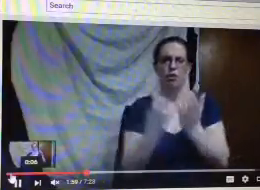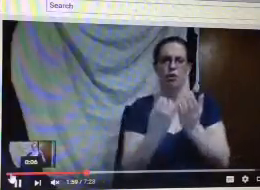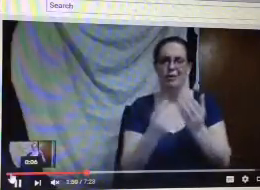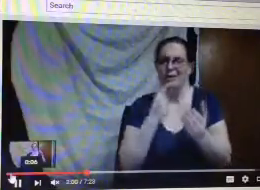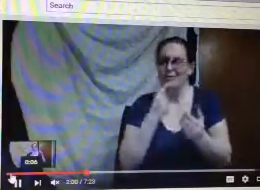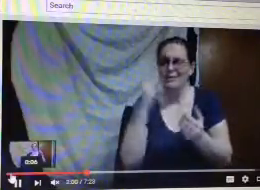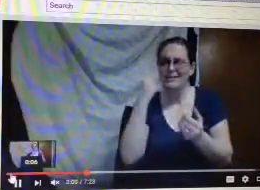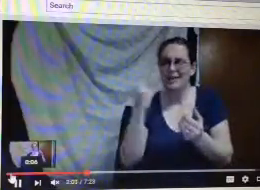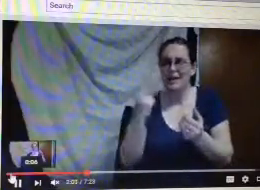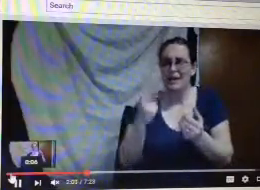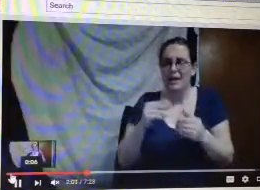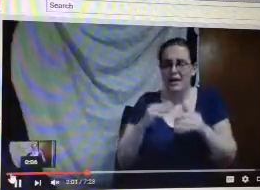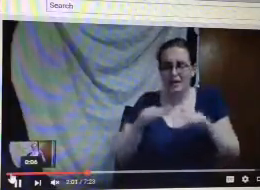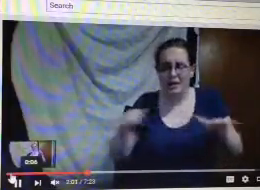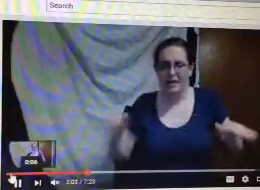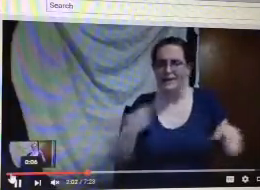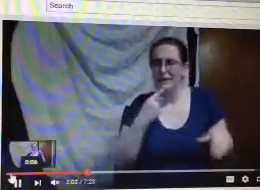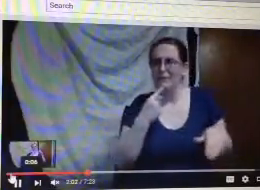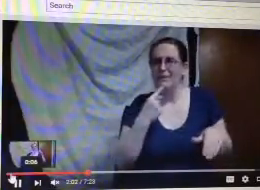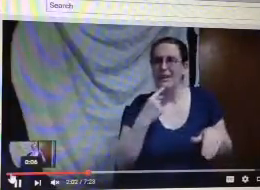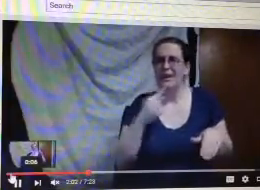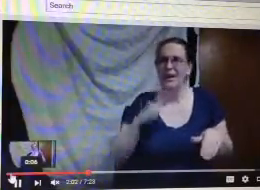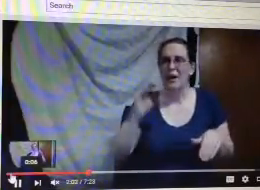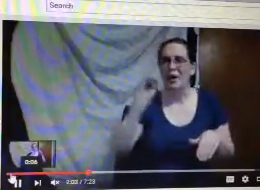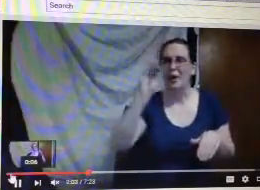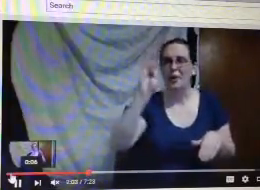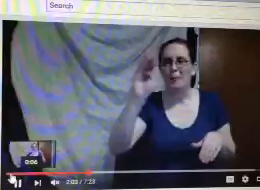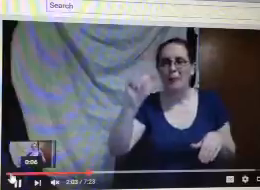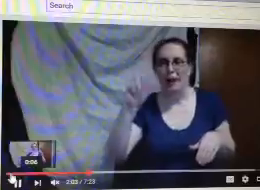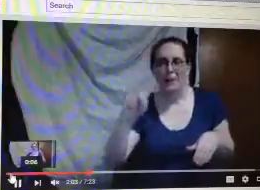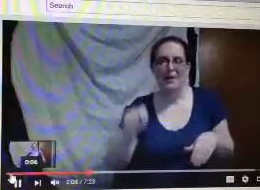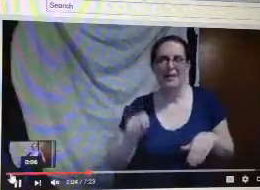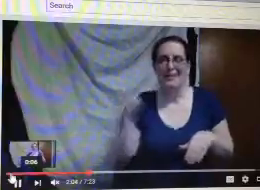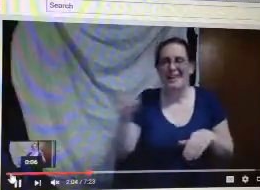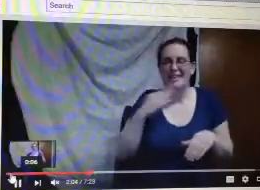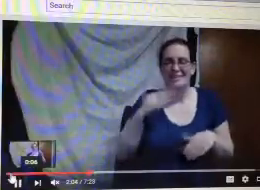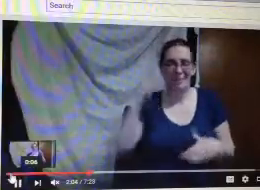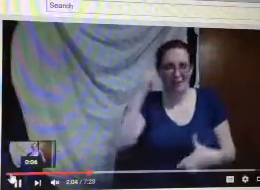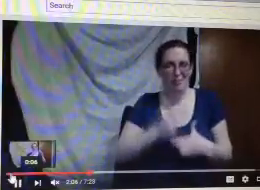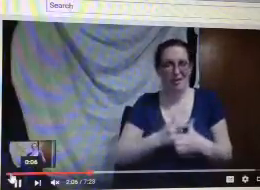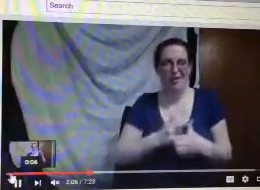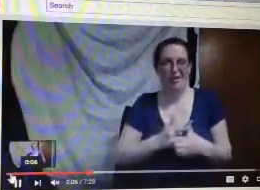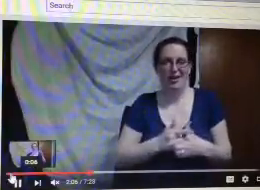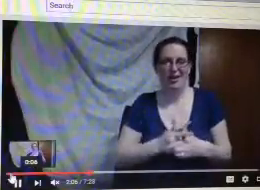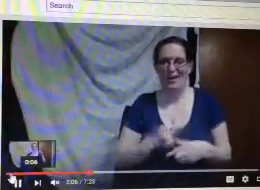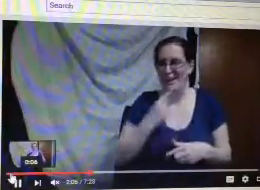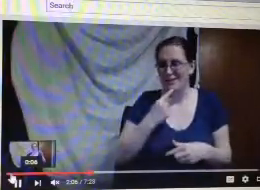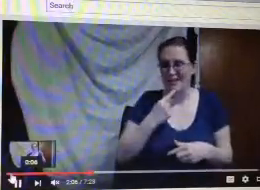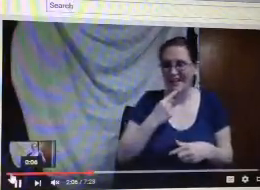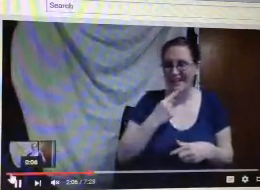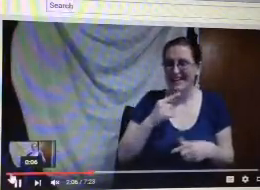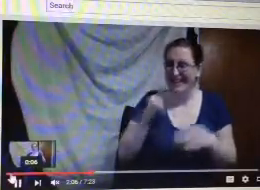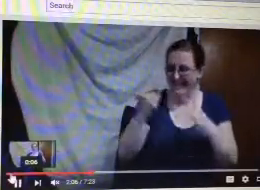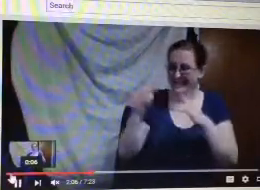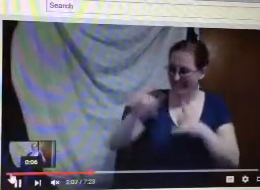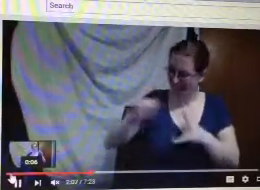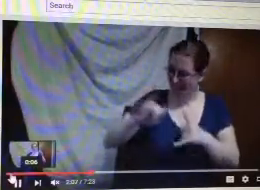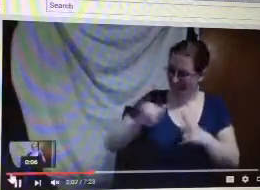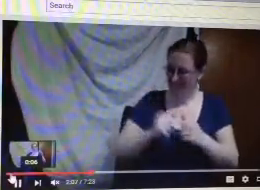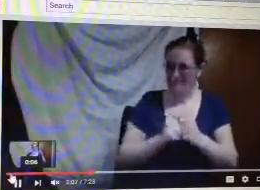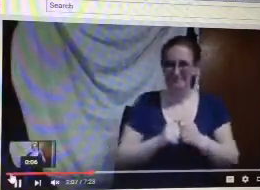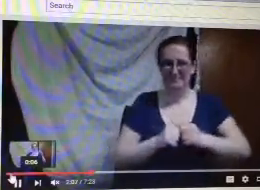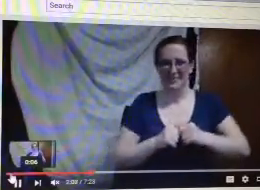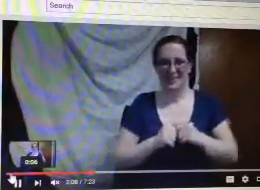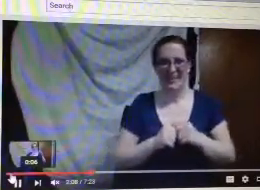the connection to the world, and I see the kids would say, oh, Obama, he's my brother.